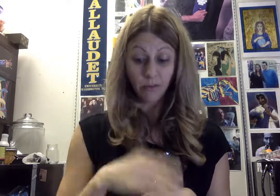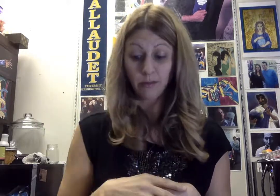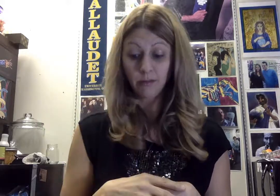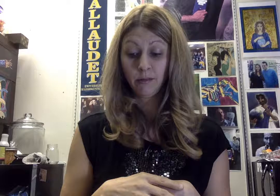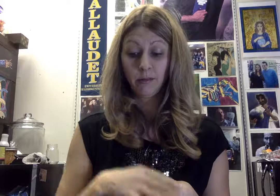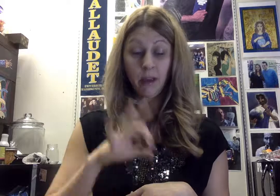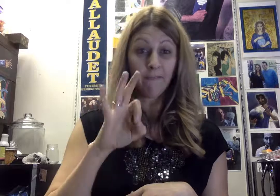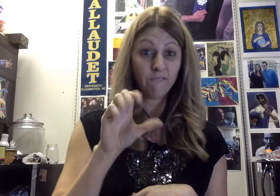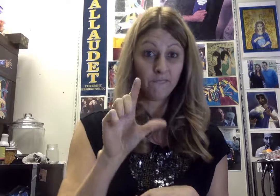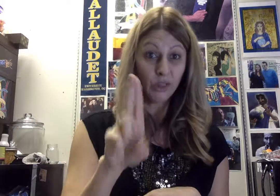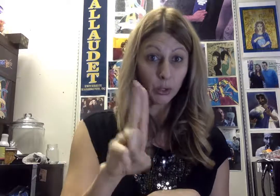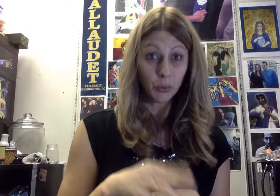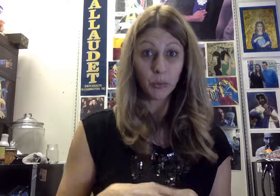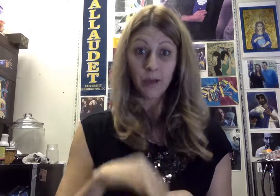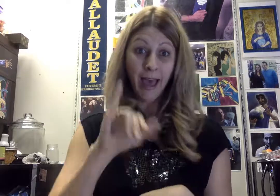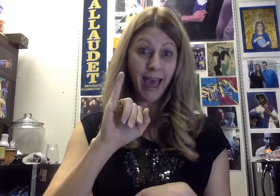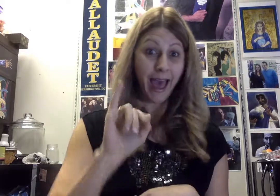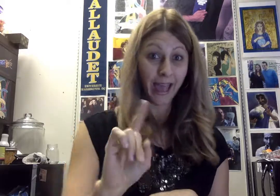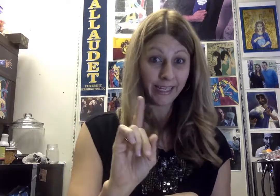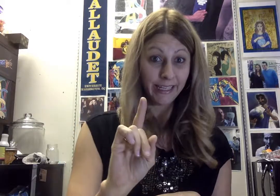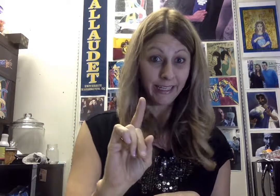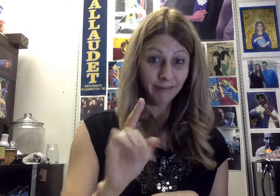pound, blue, ID.